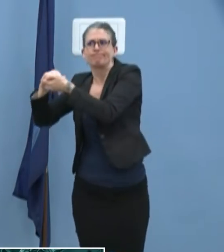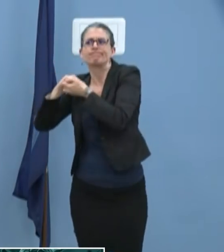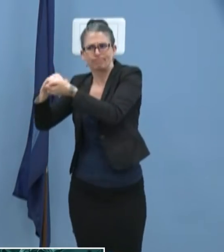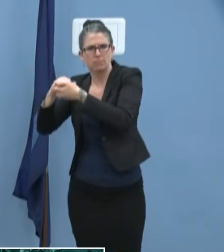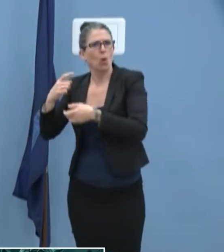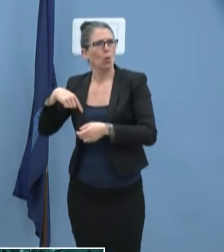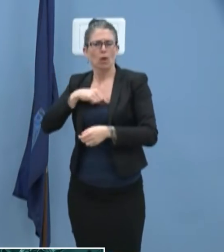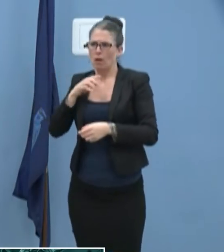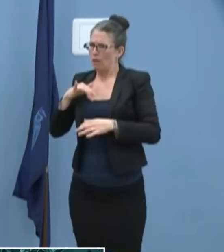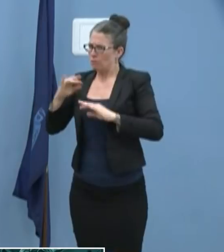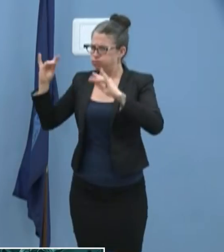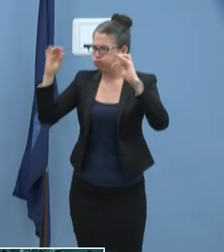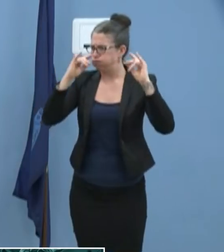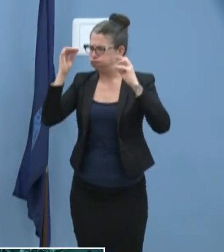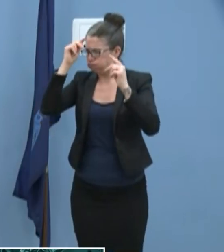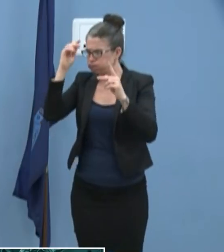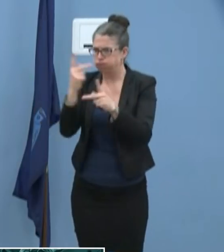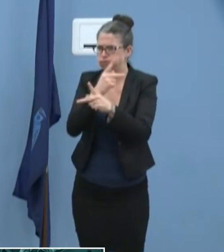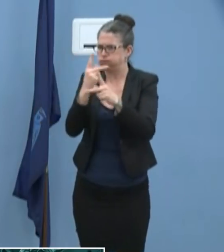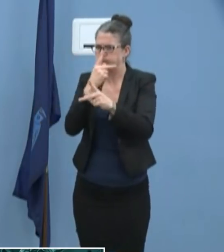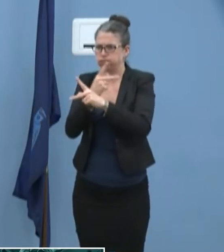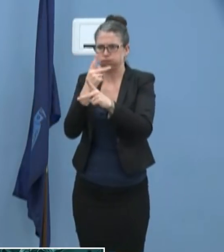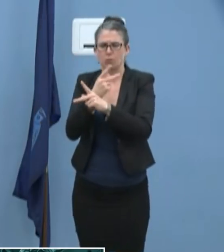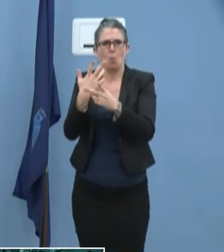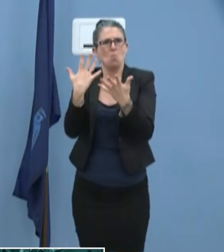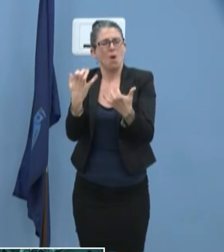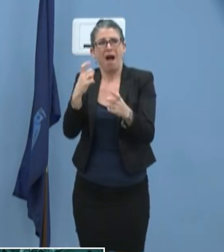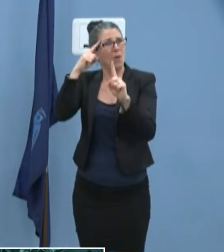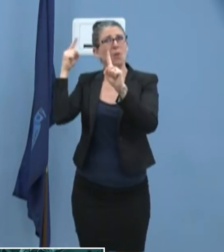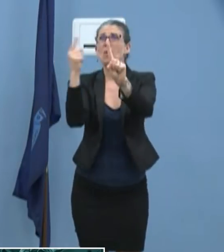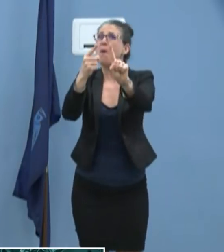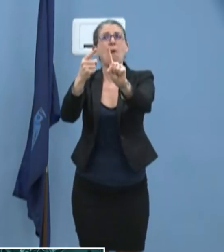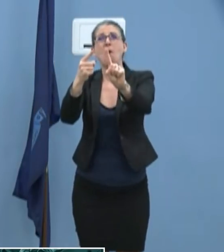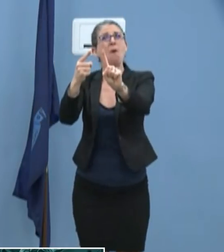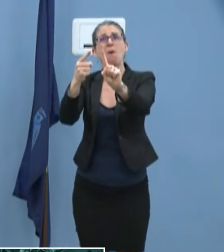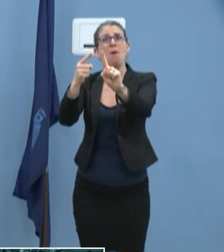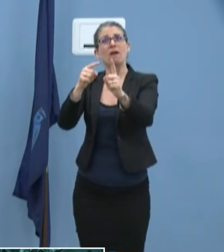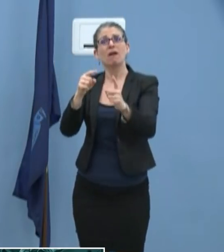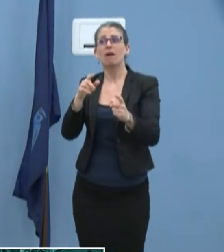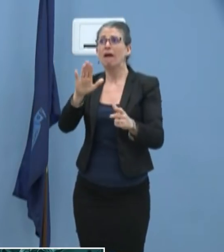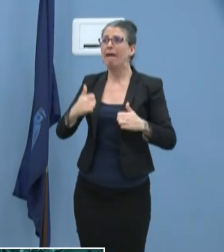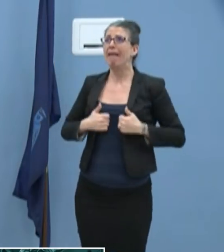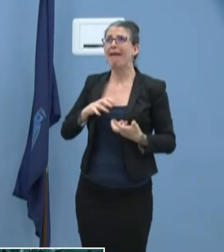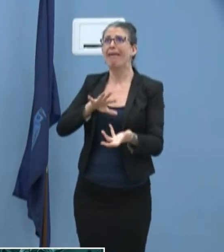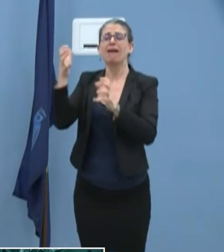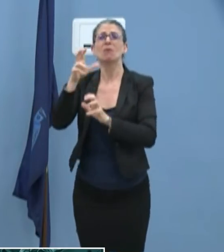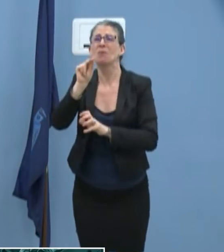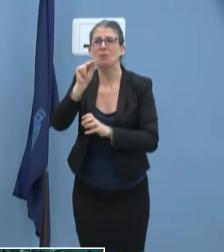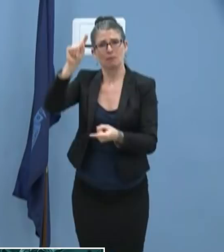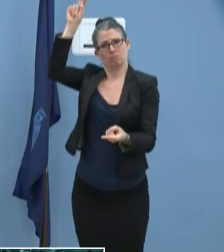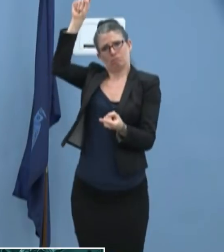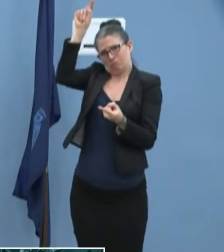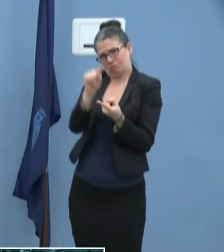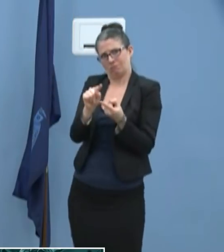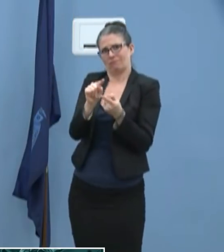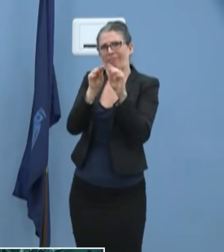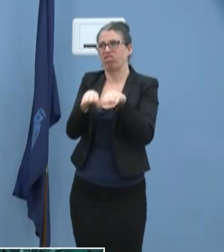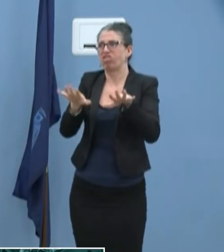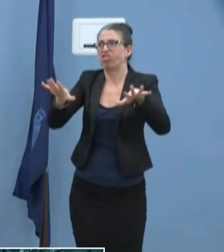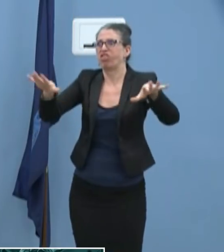and to mitigate its spread. I will do everything within my power to protect the health and welfare of Maine people.